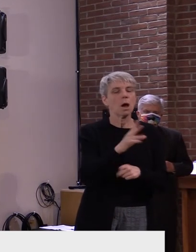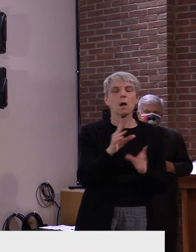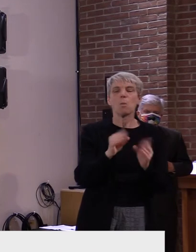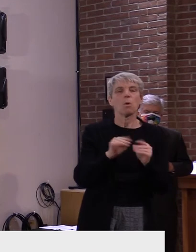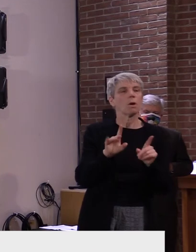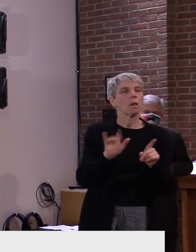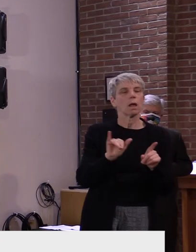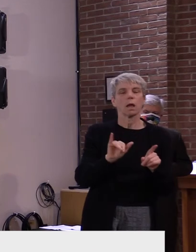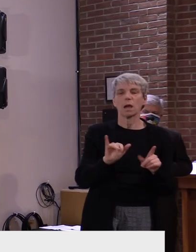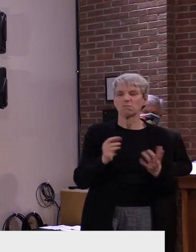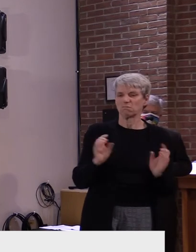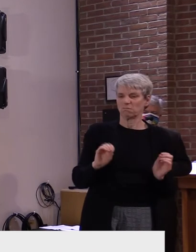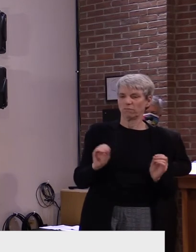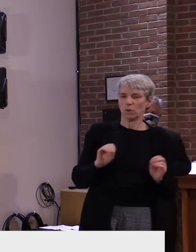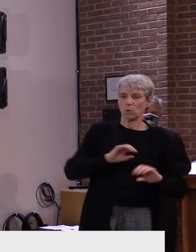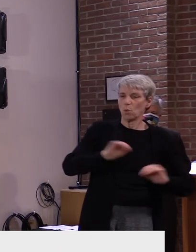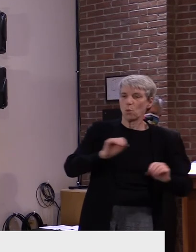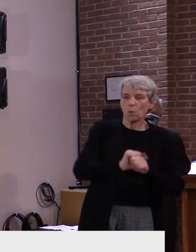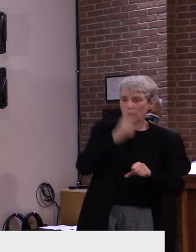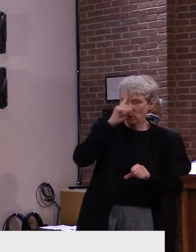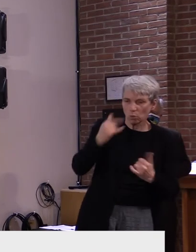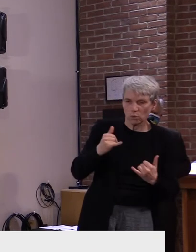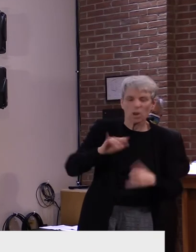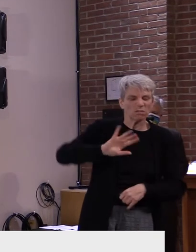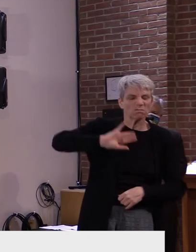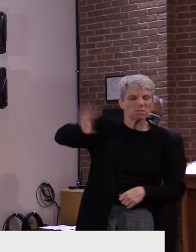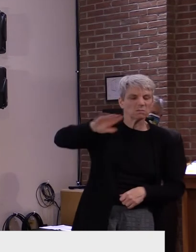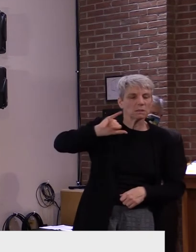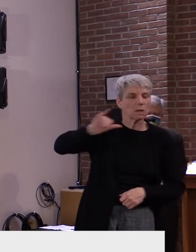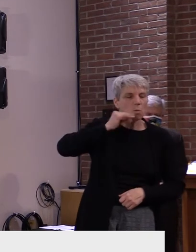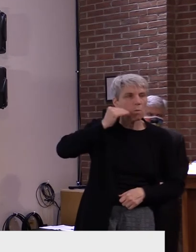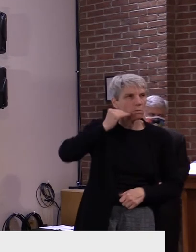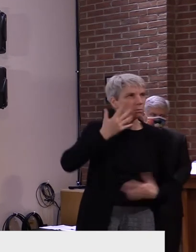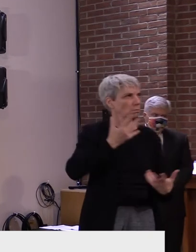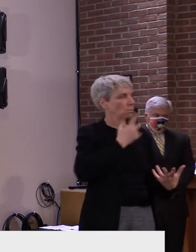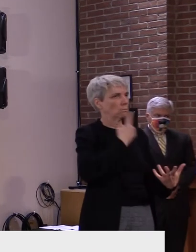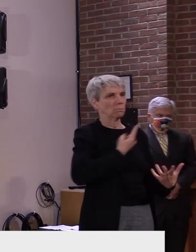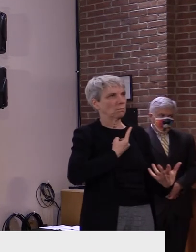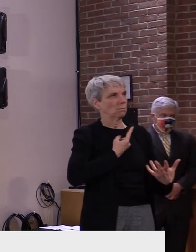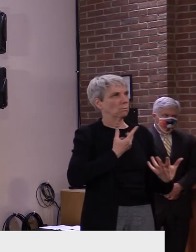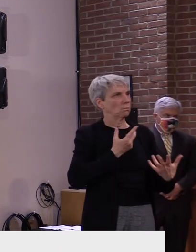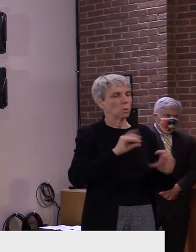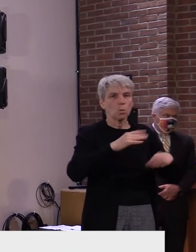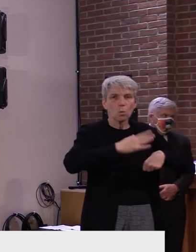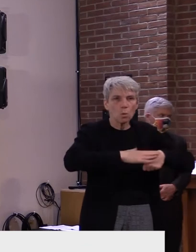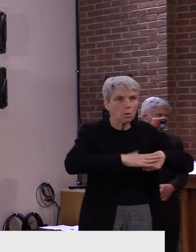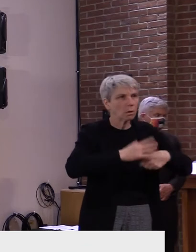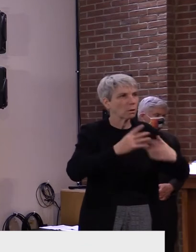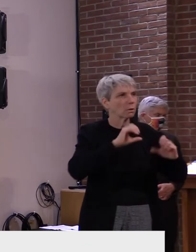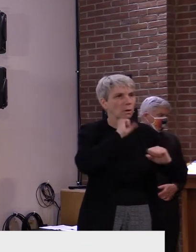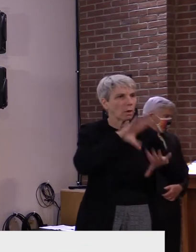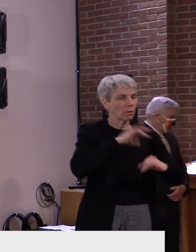tomorrow off without any sort of pre-warning or